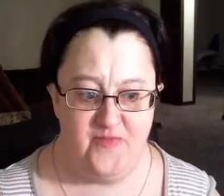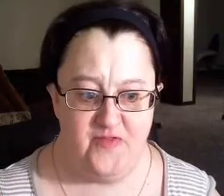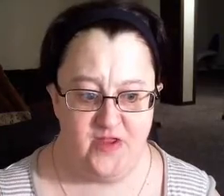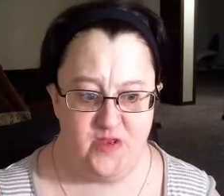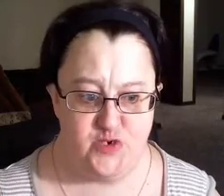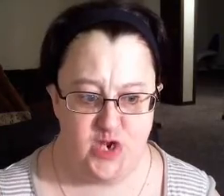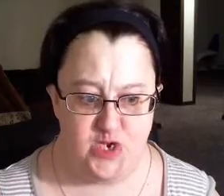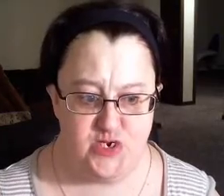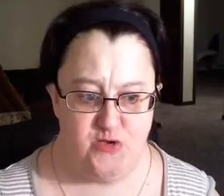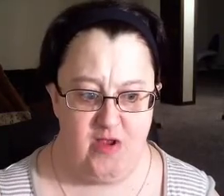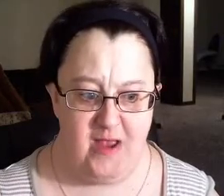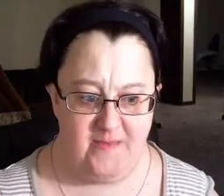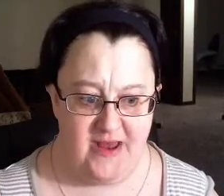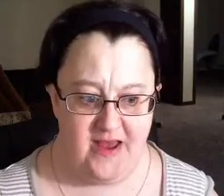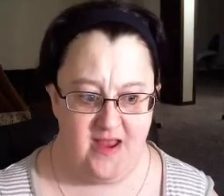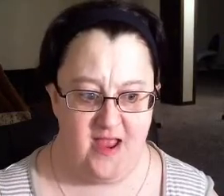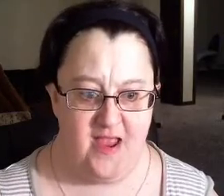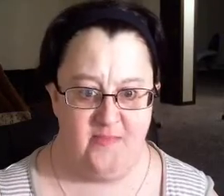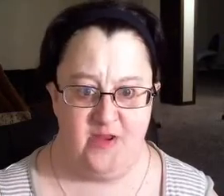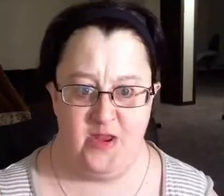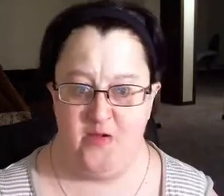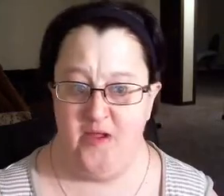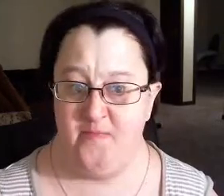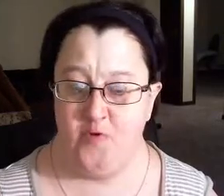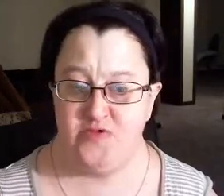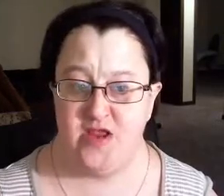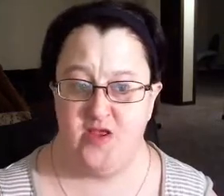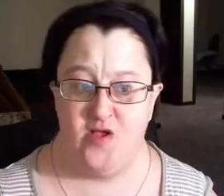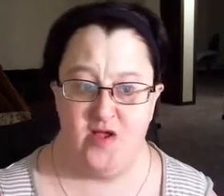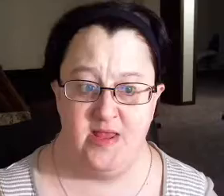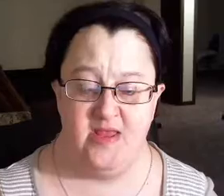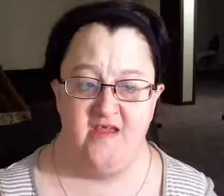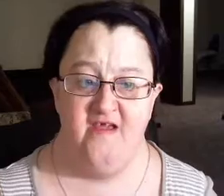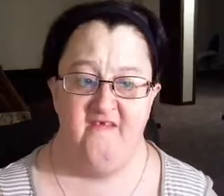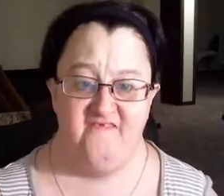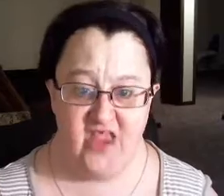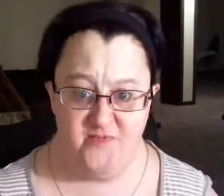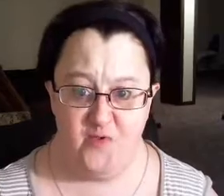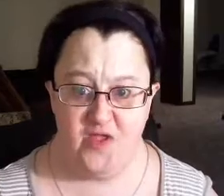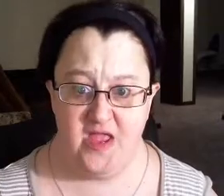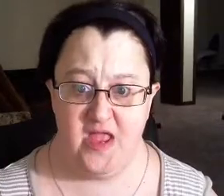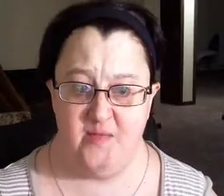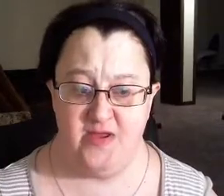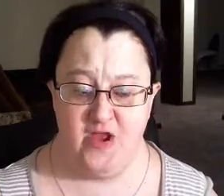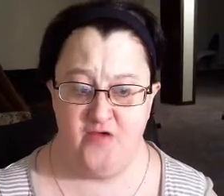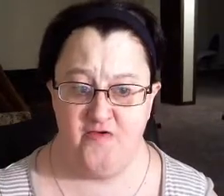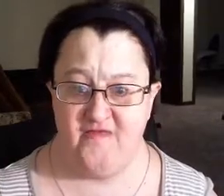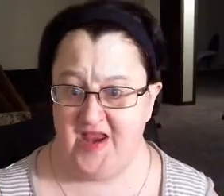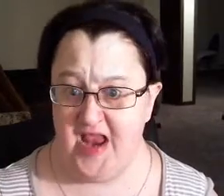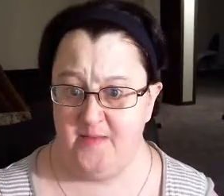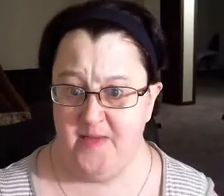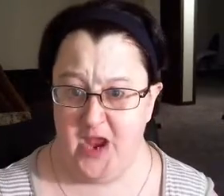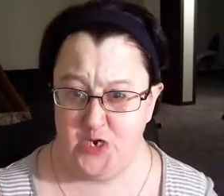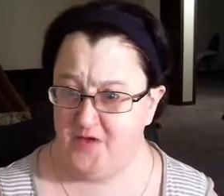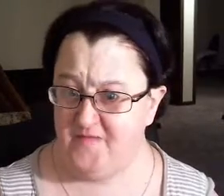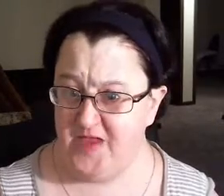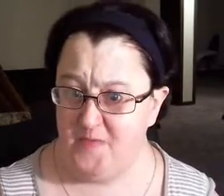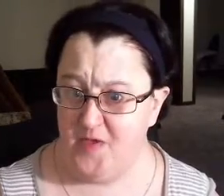the changes that are happening i'm you know i'm posting on facebook and my dollar of the king page on facebook